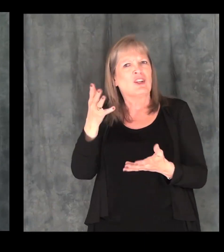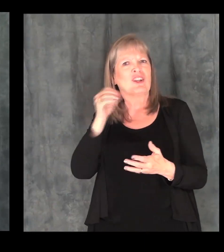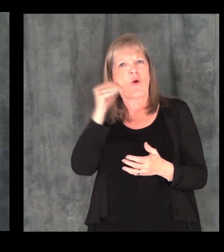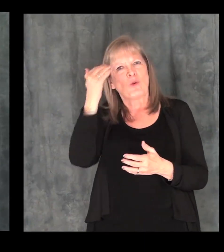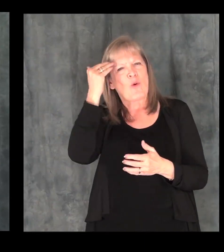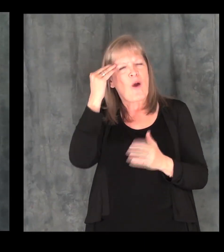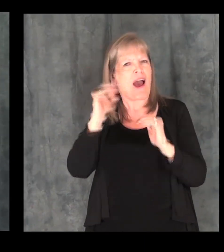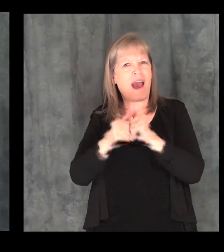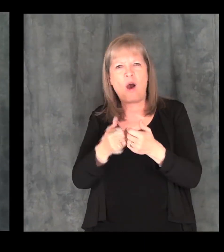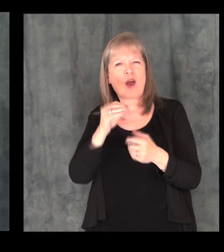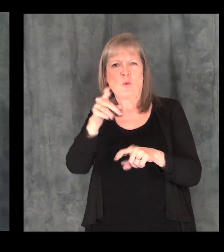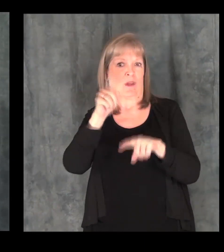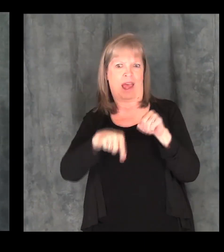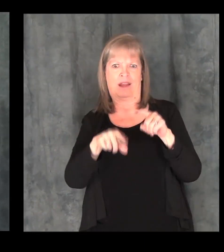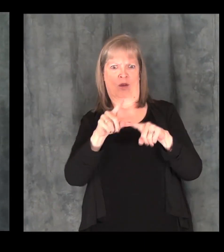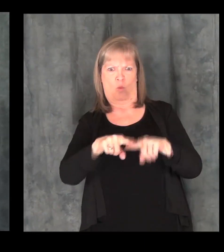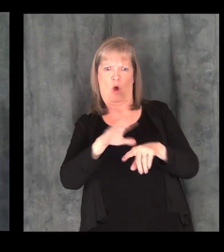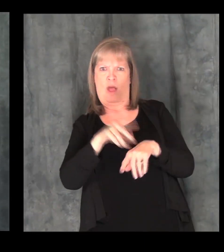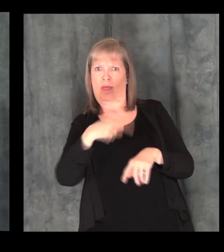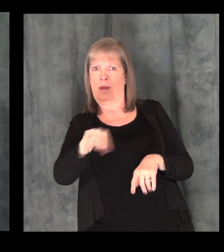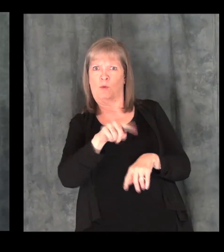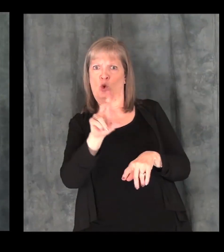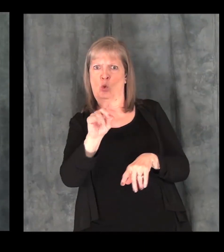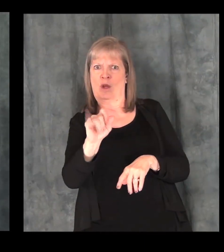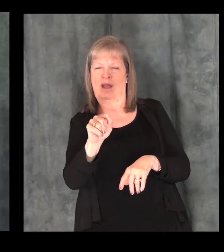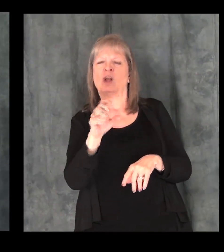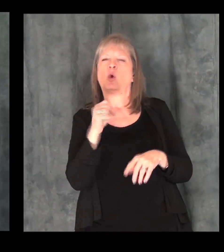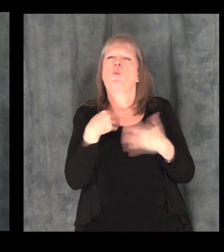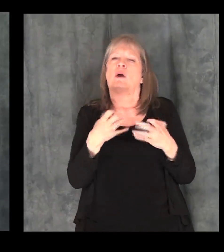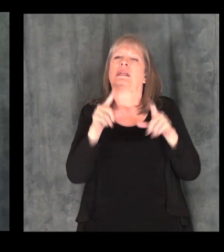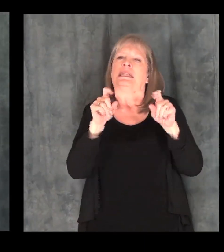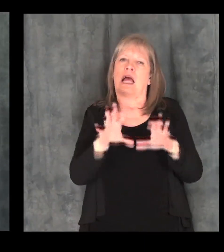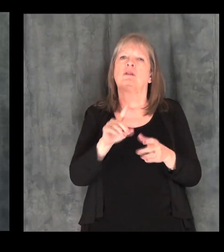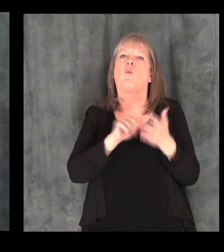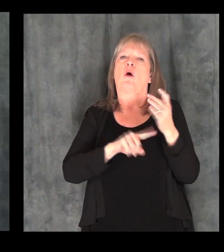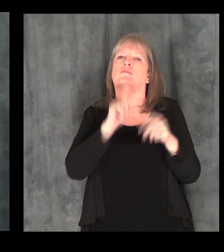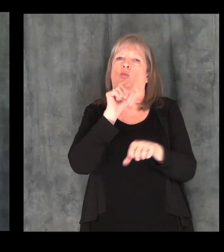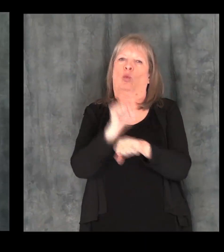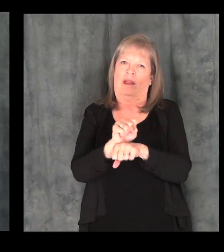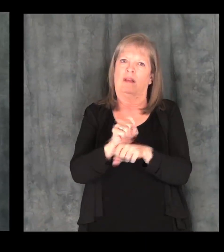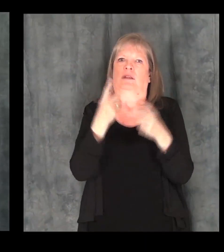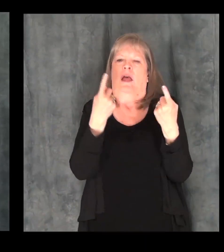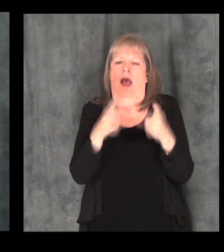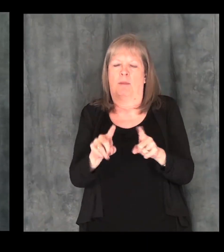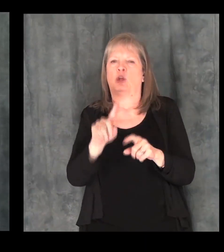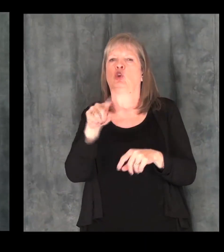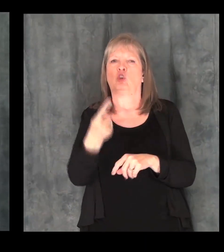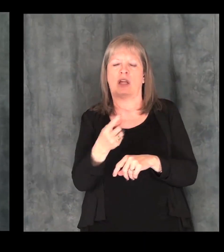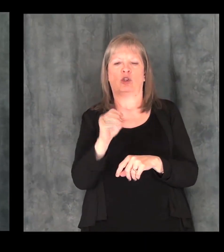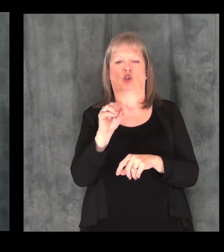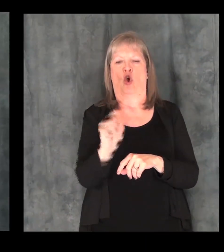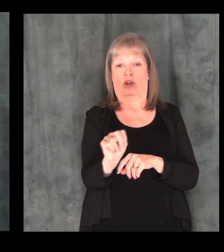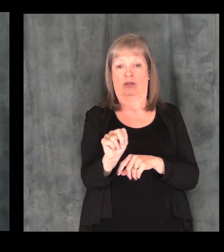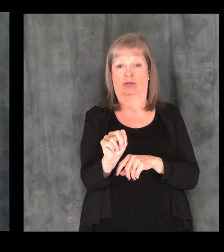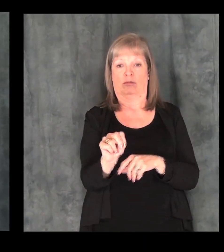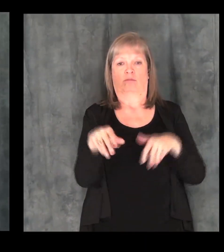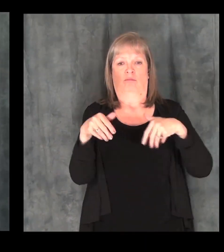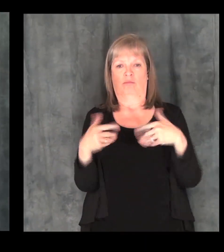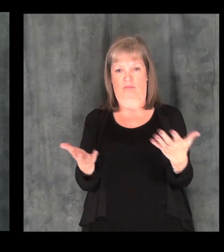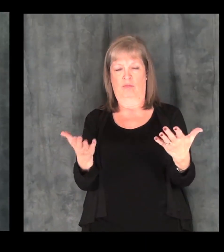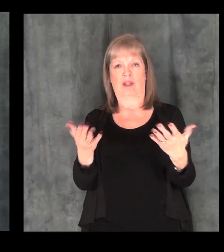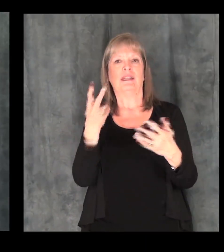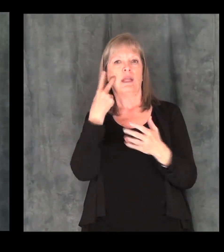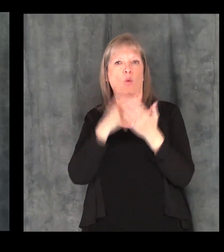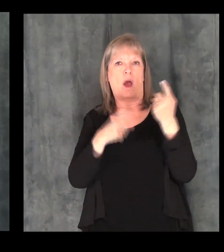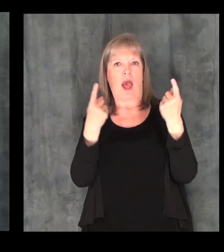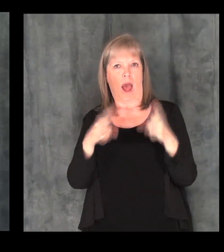on that always happening. So we wanted to test the more realistic nature of literally switching it on and see what happens. So we